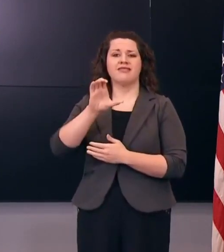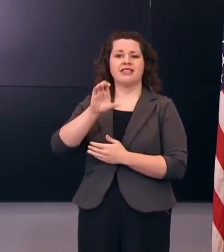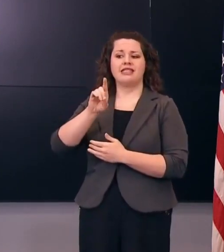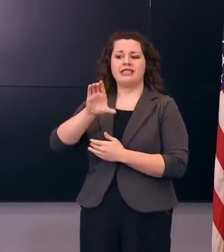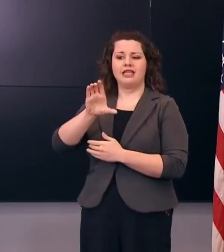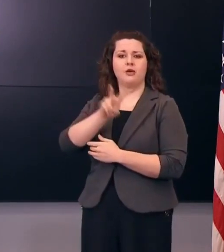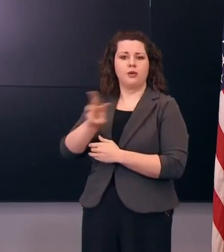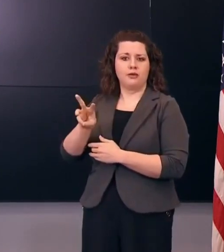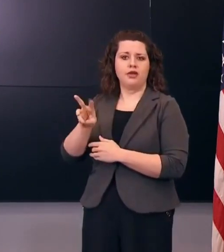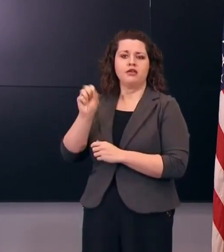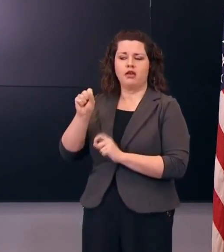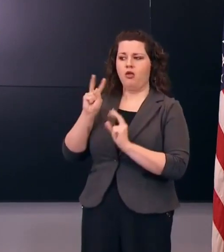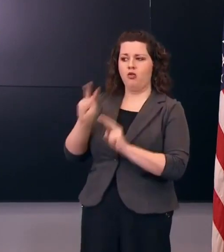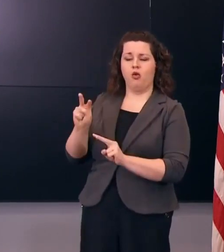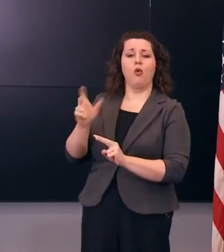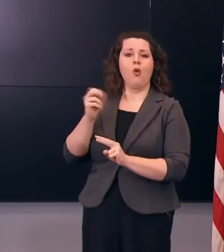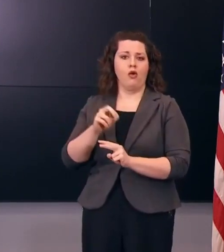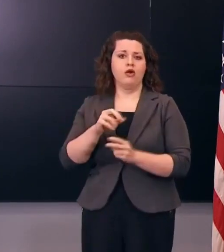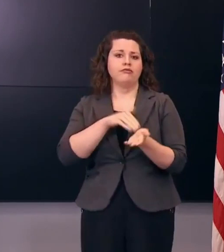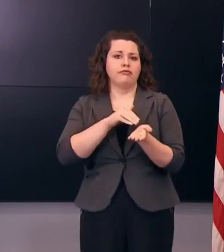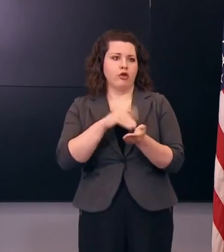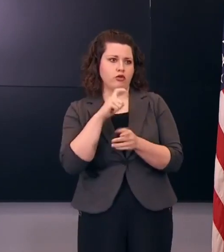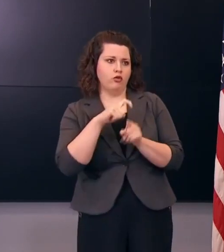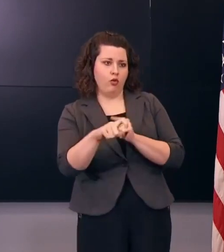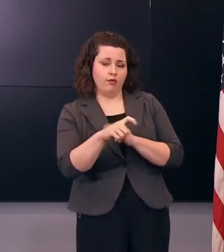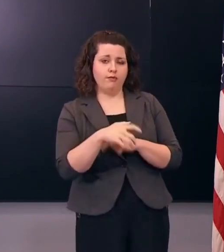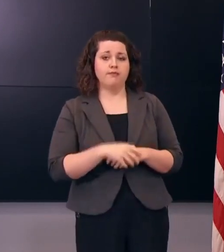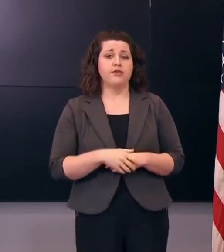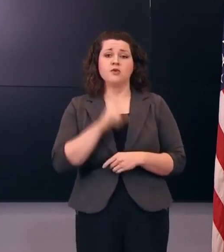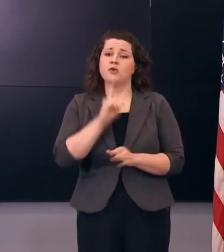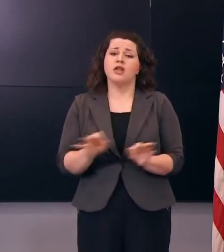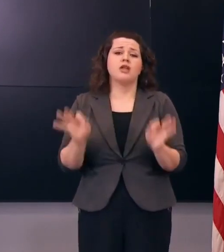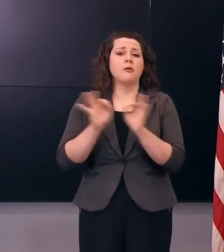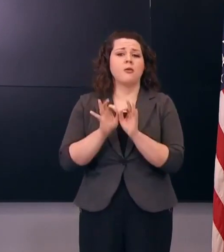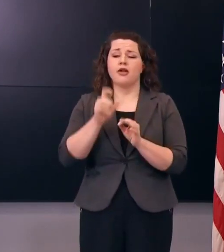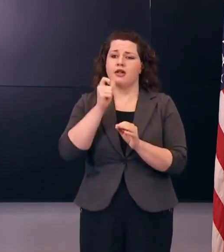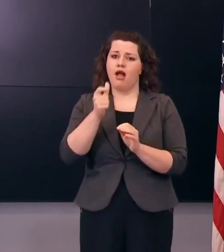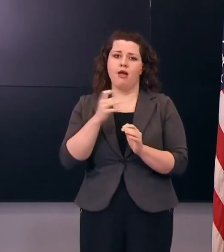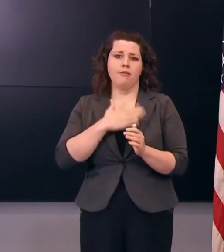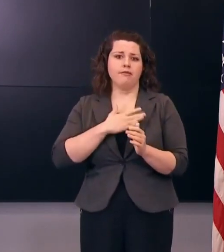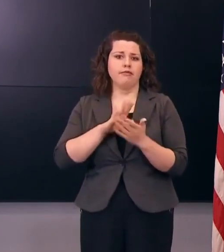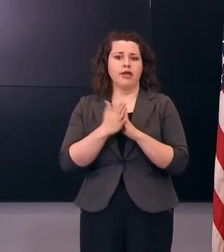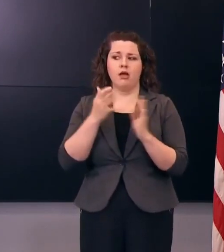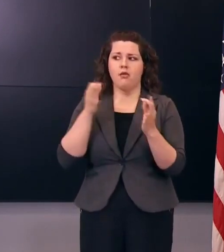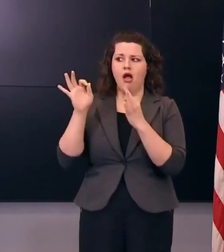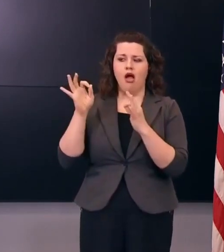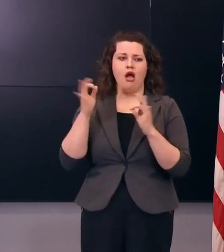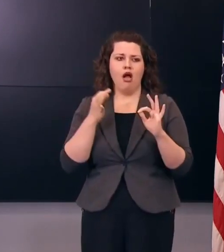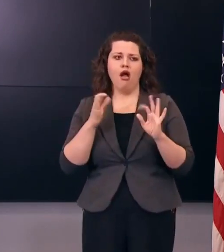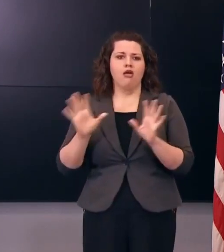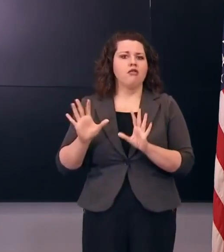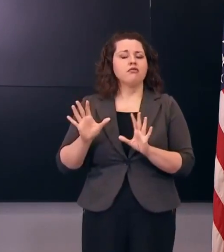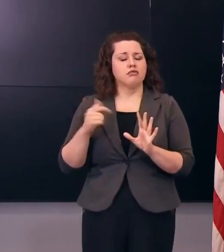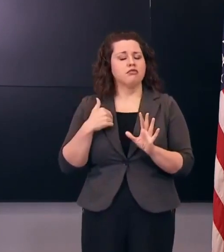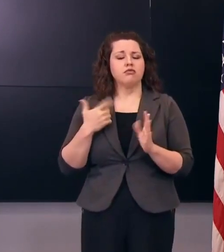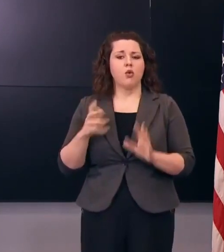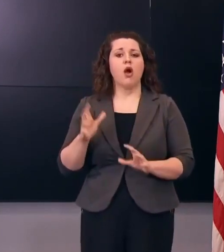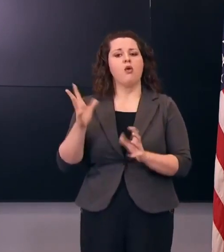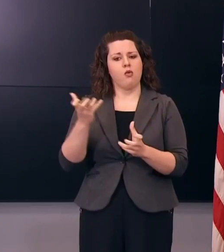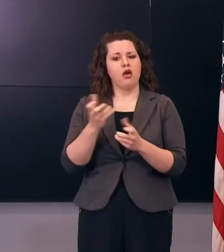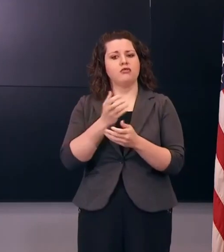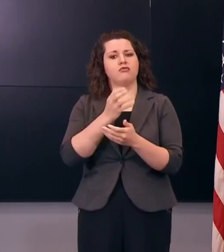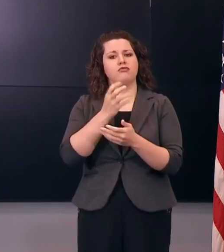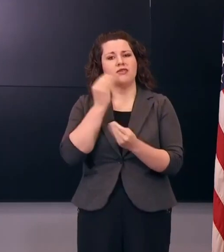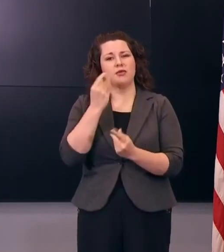website or talk to your doctor. It's so important that we don't get distracted by the noise and that you get the information from